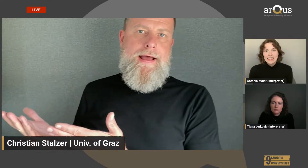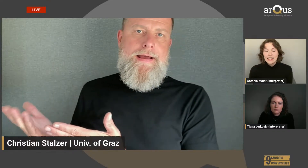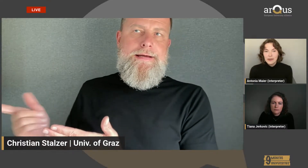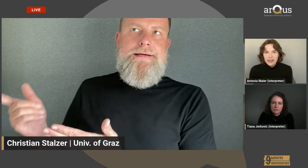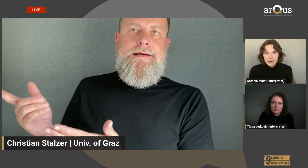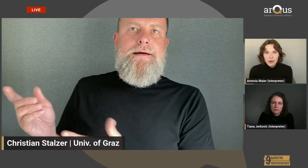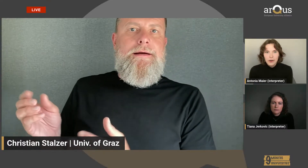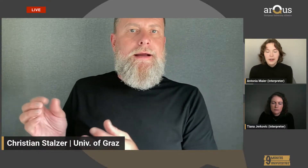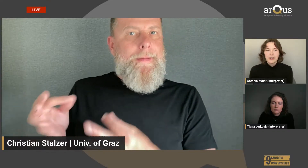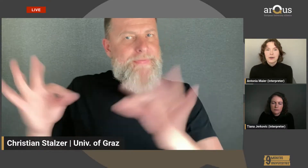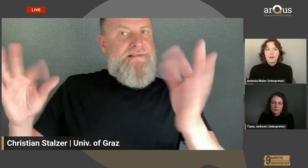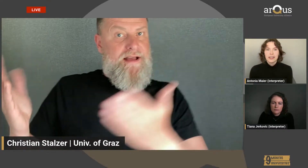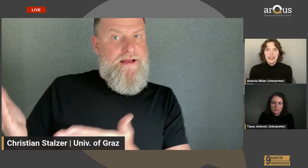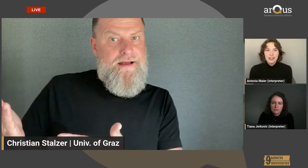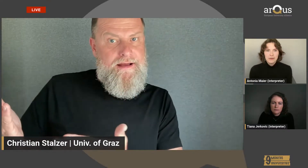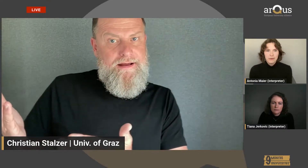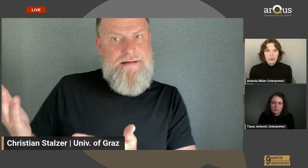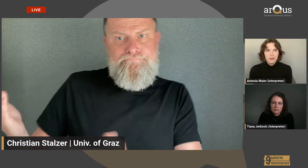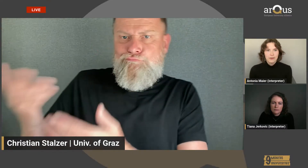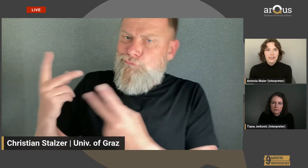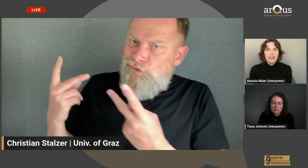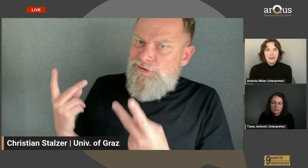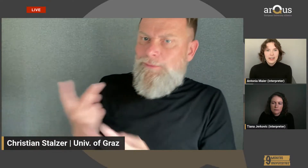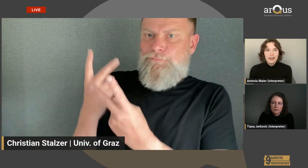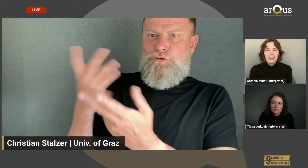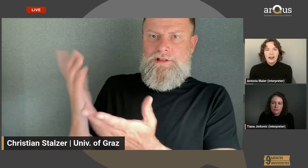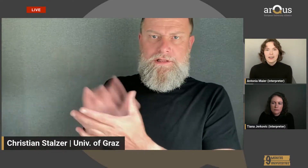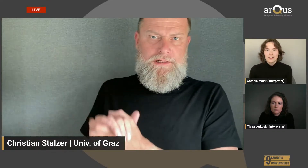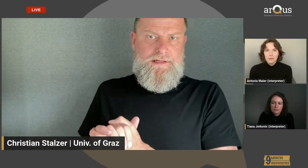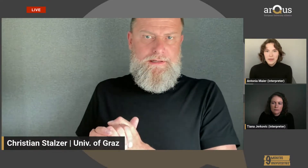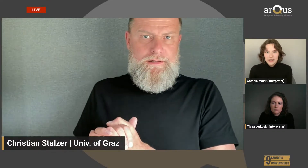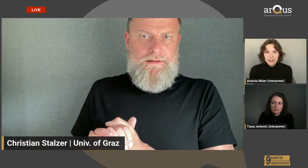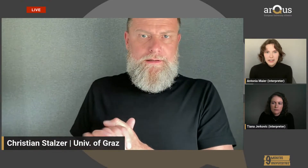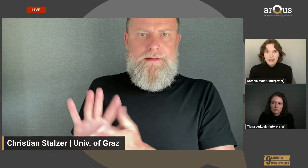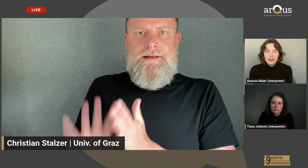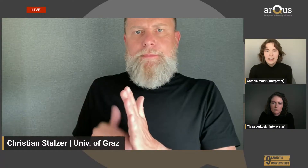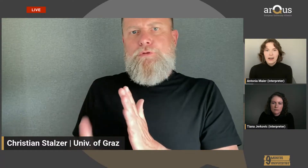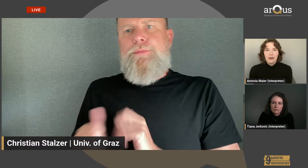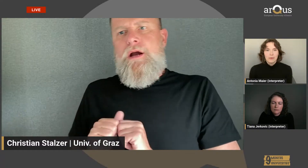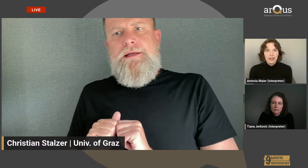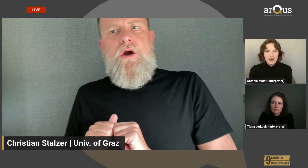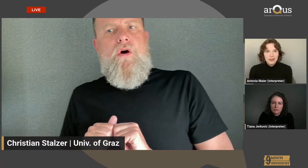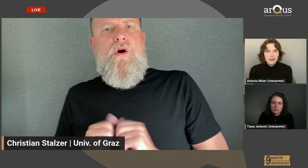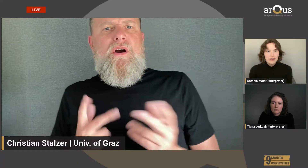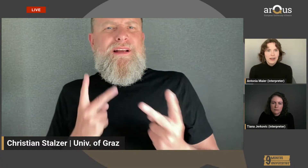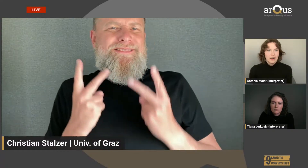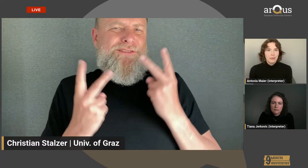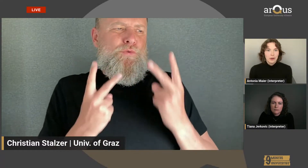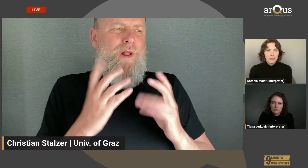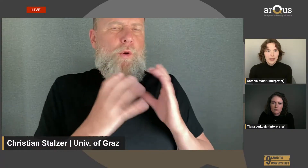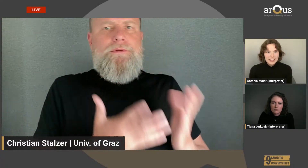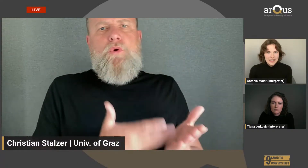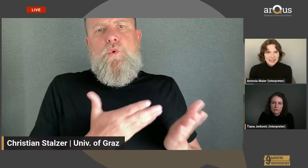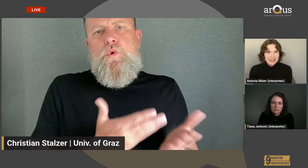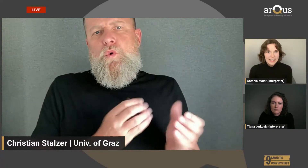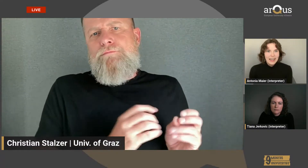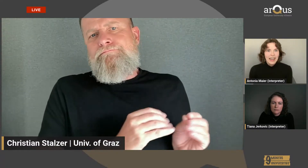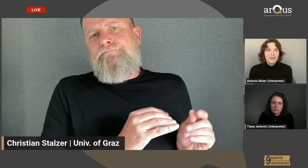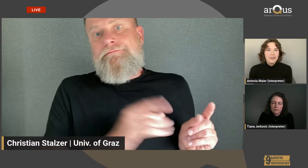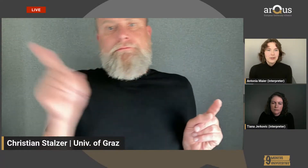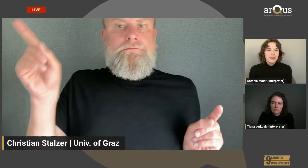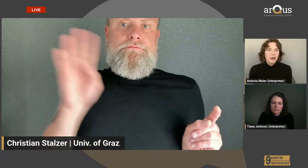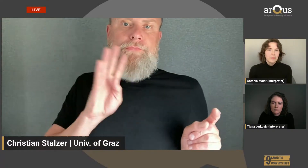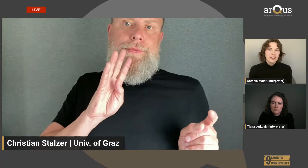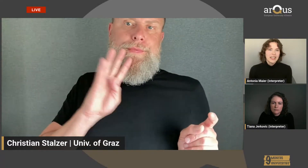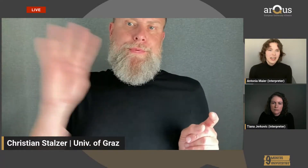that hearing or communication forms of the hearing are superior, are more natural, are more present,